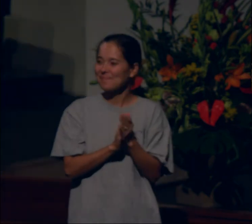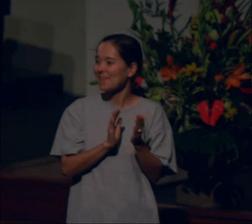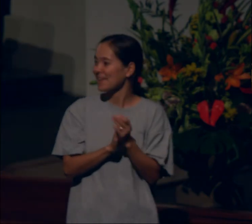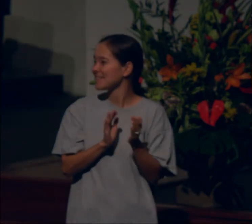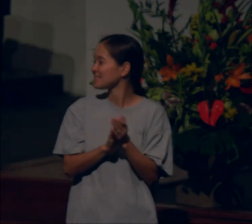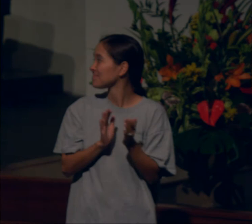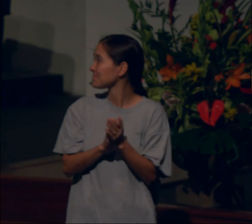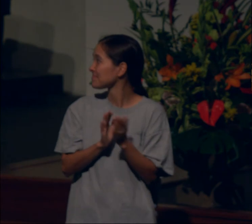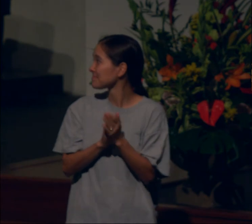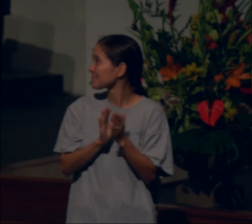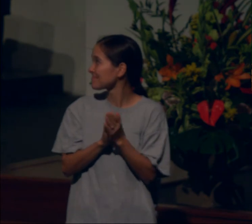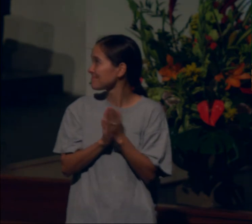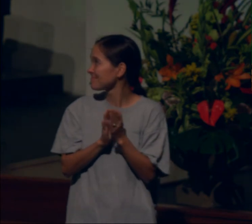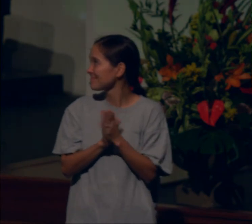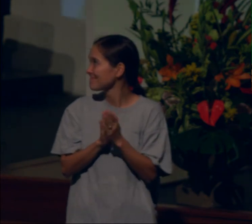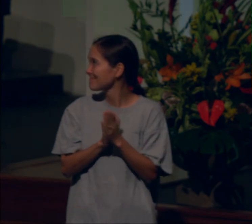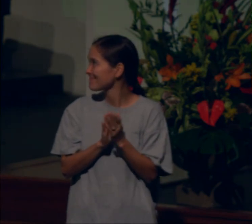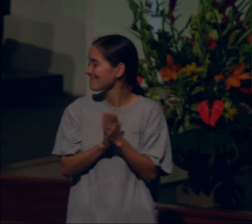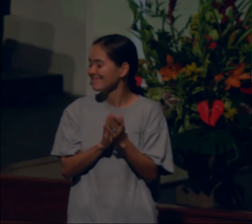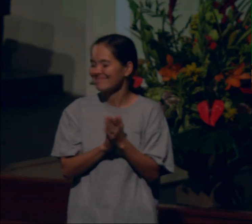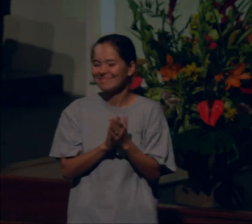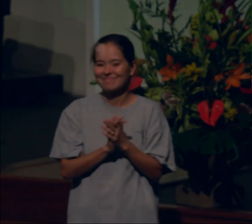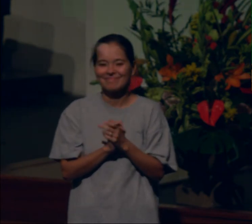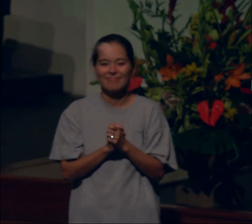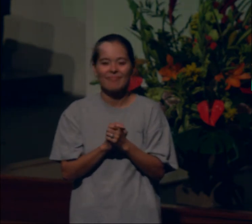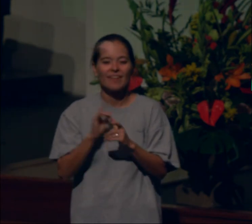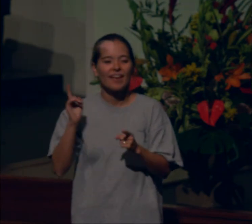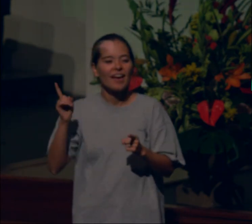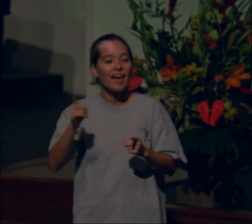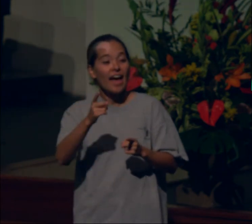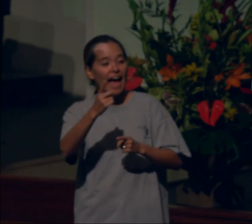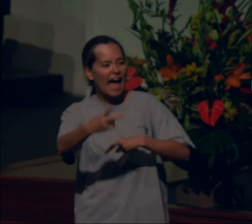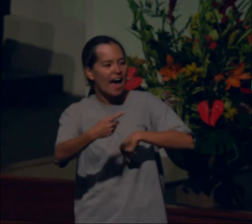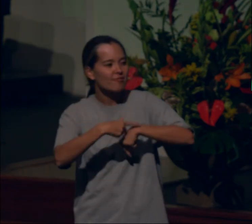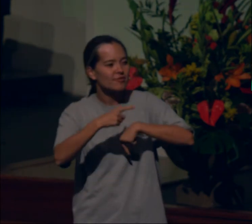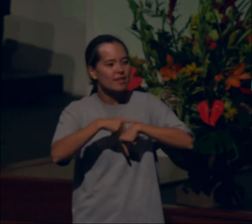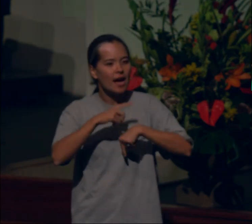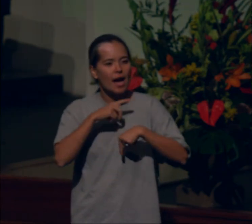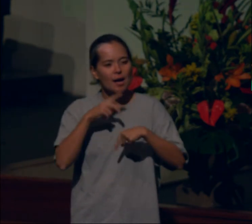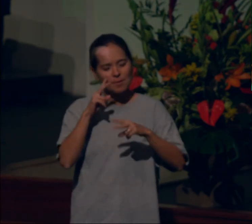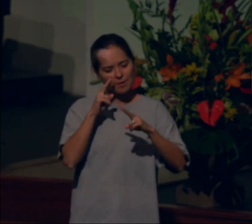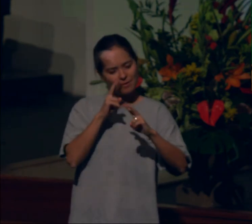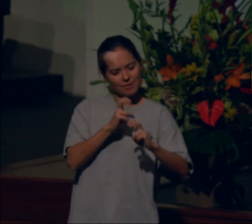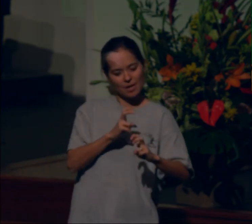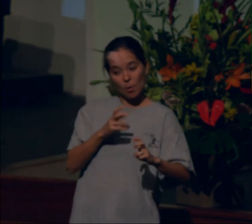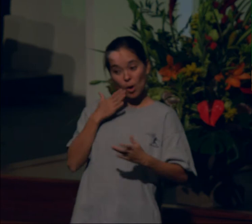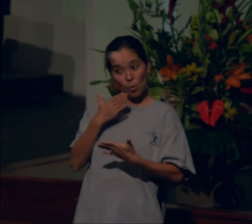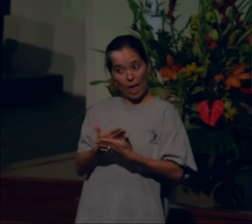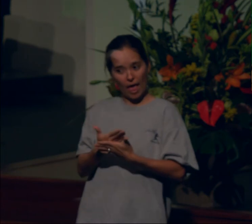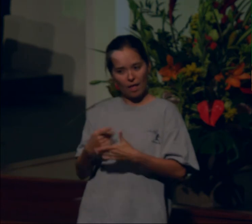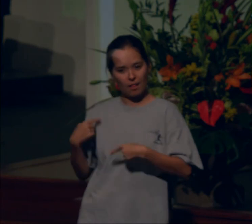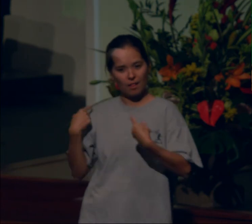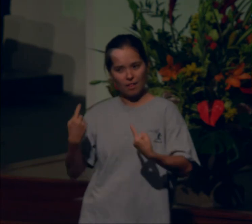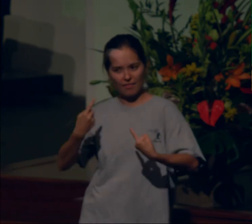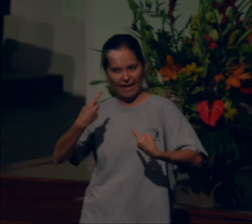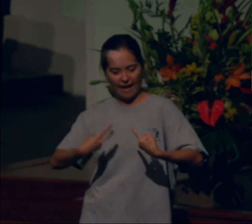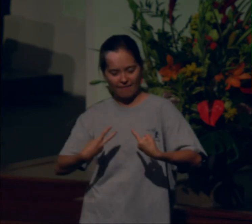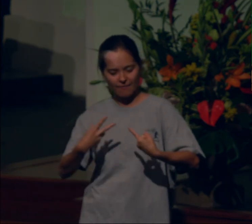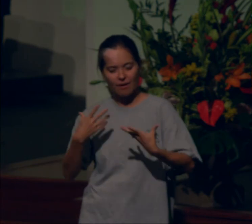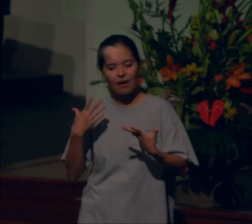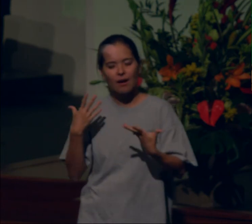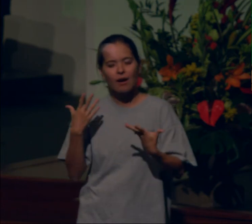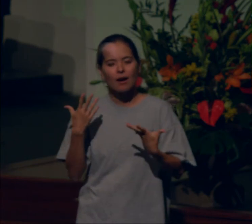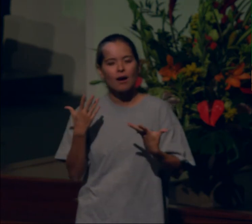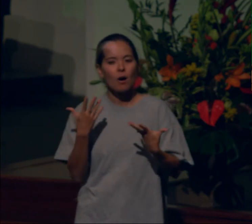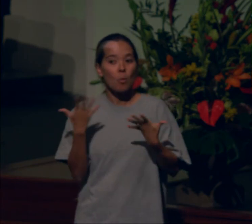That'll fire you up right there. See, halftime is when you look at what went well in the previous phase and look